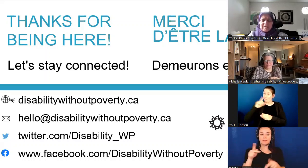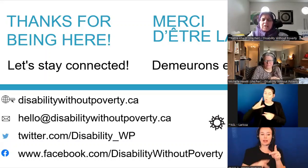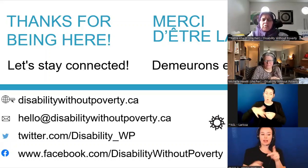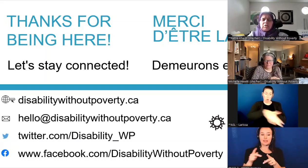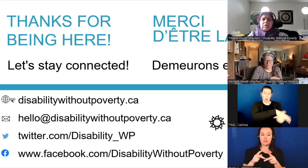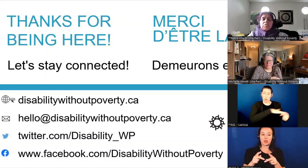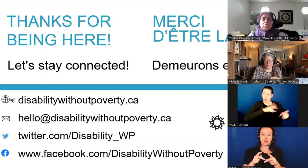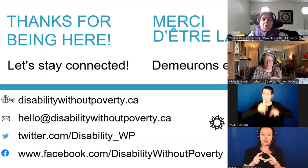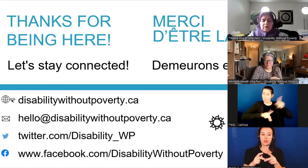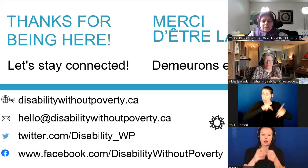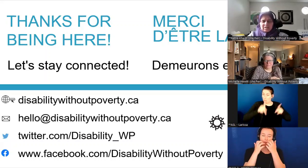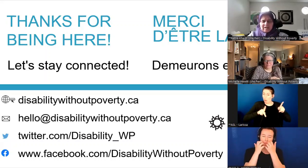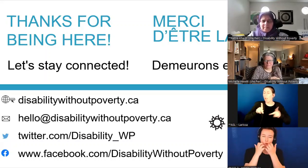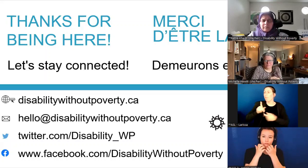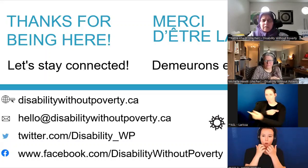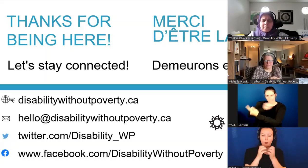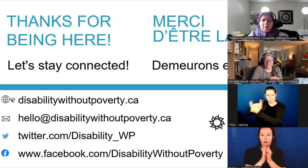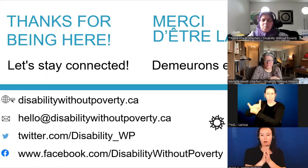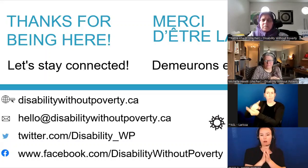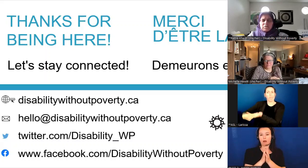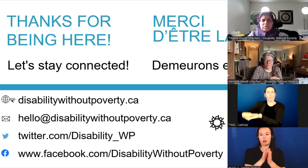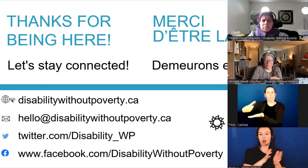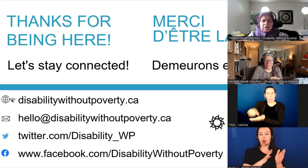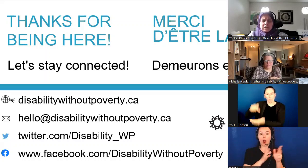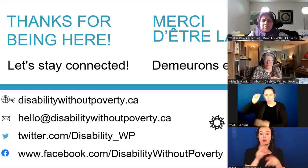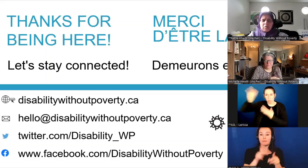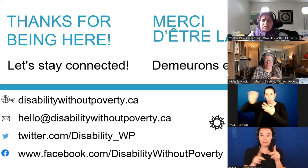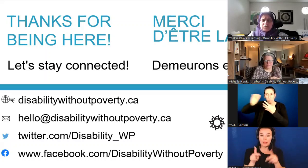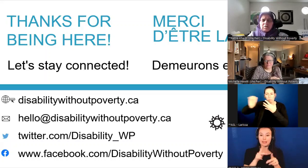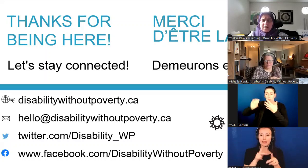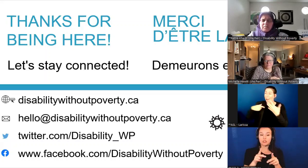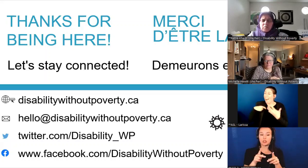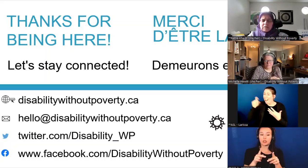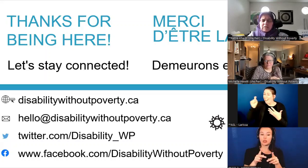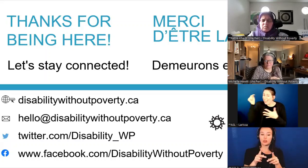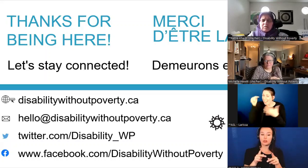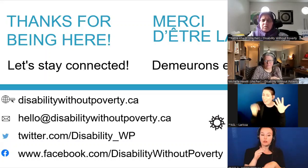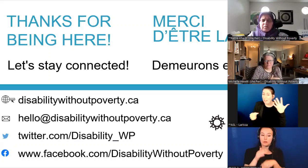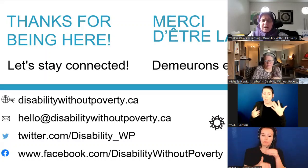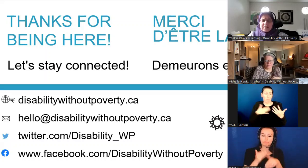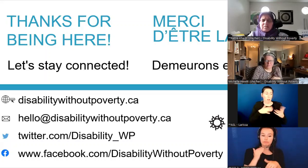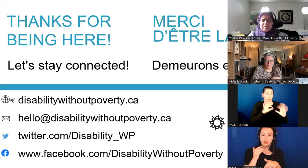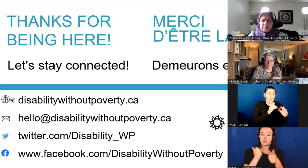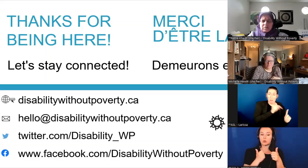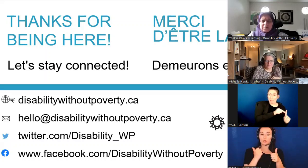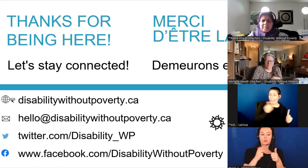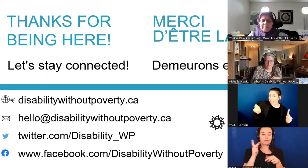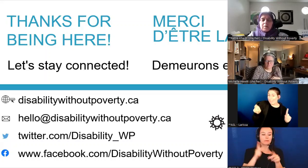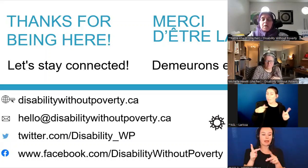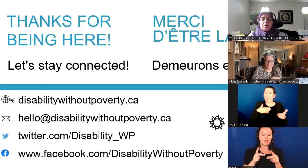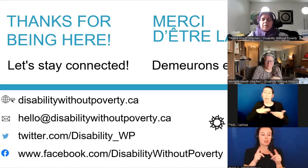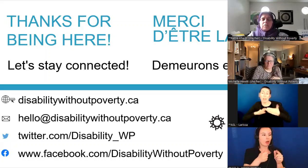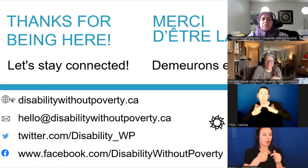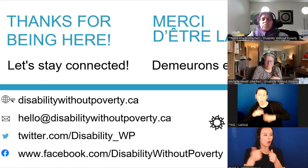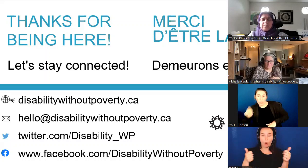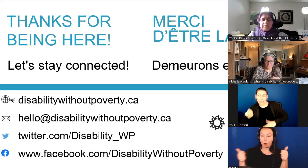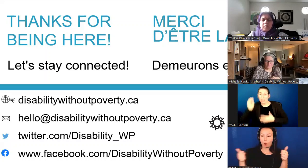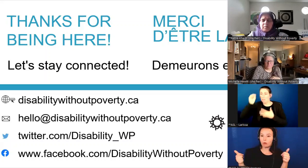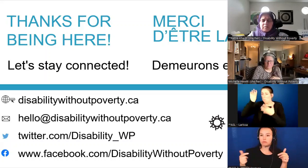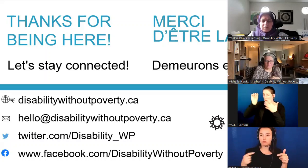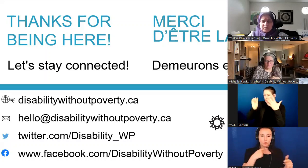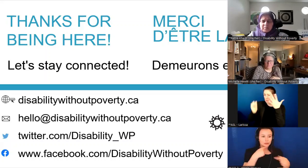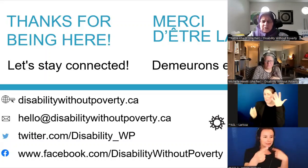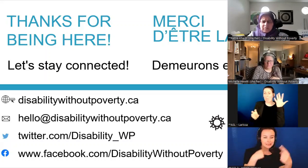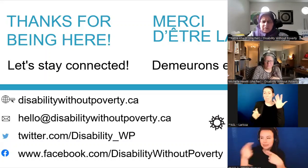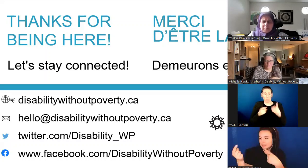residents. You need to talk to them about what you need, what your loved one needs, what your friend, community member, person you support